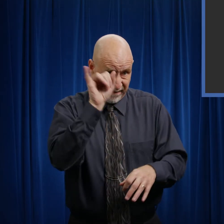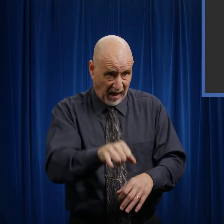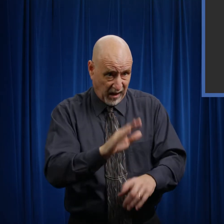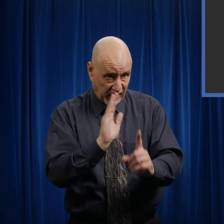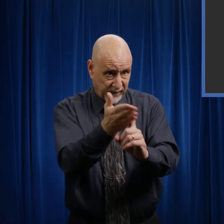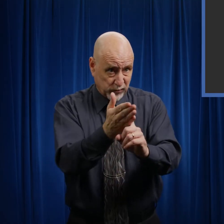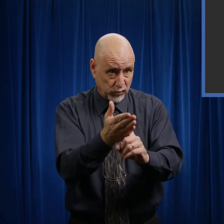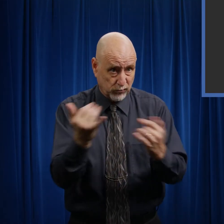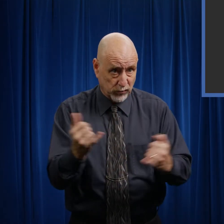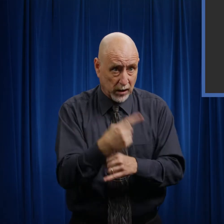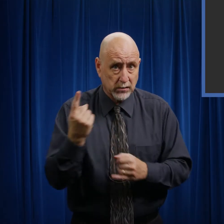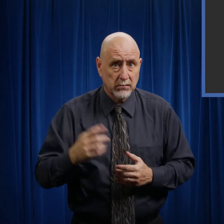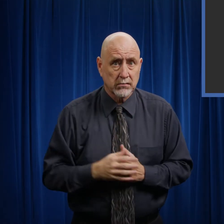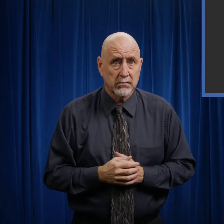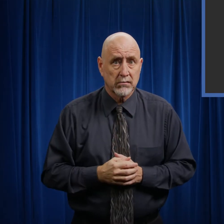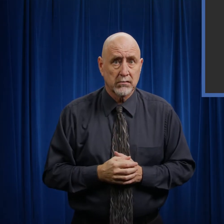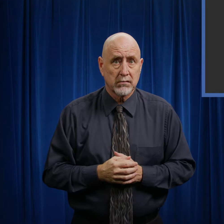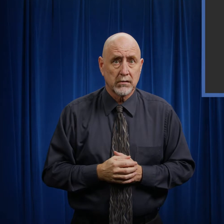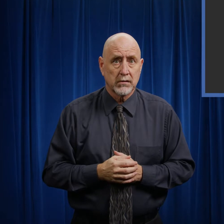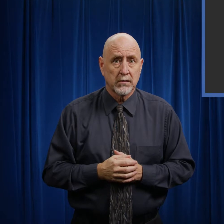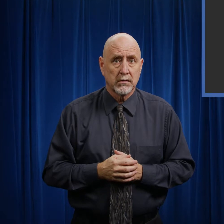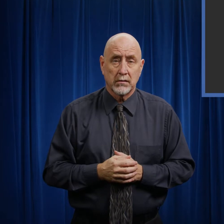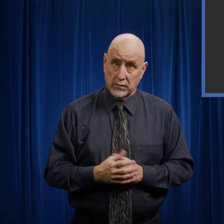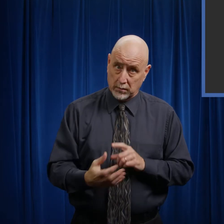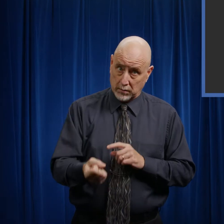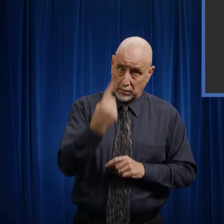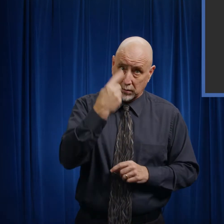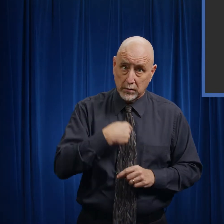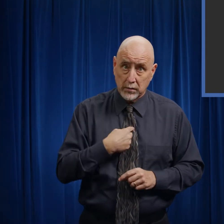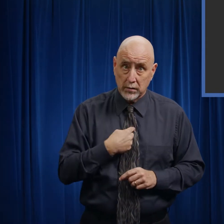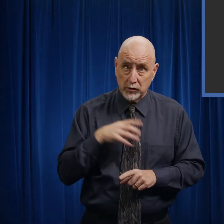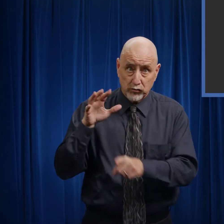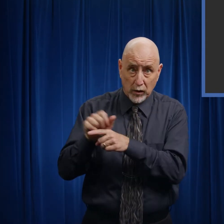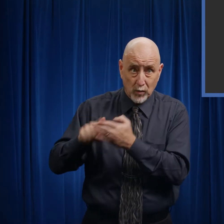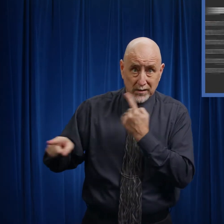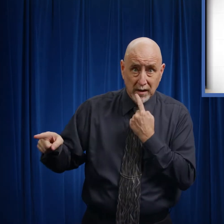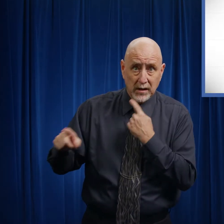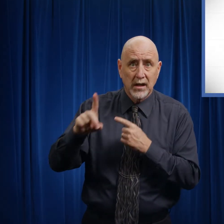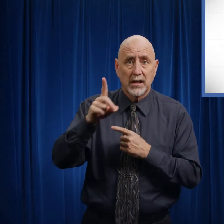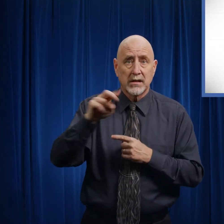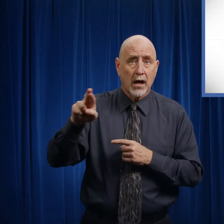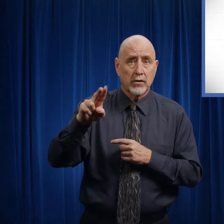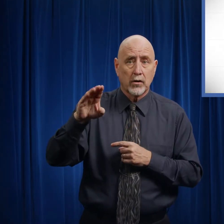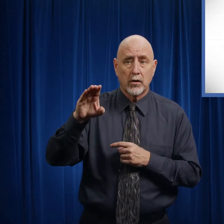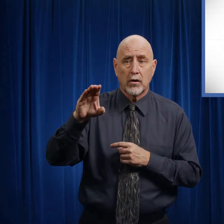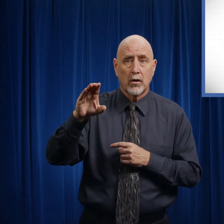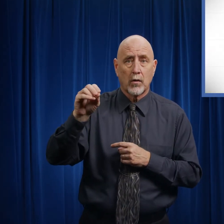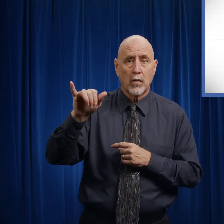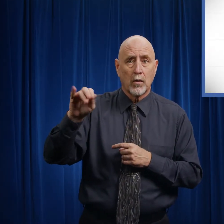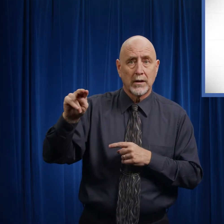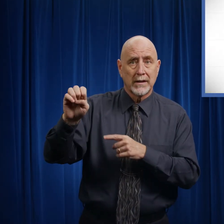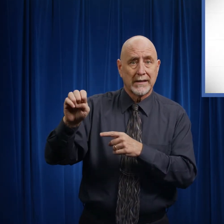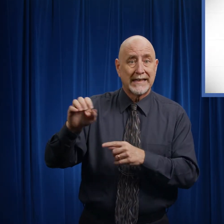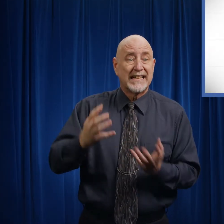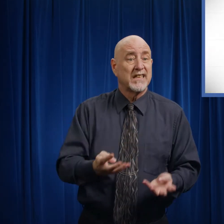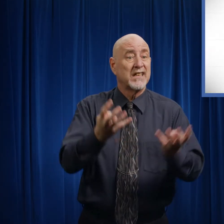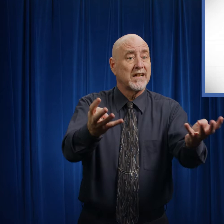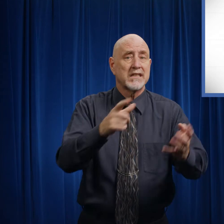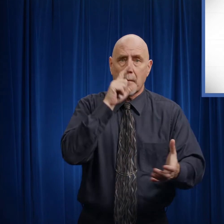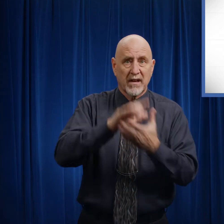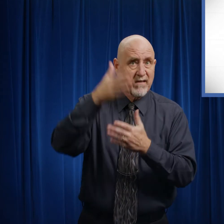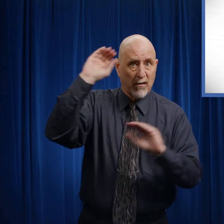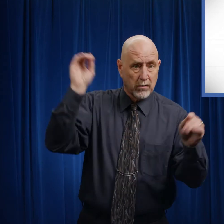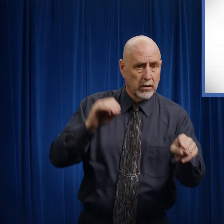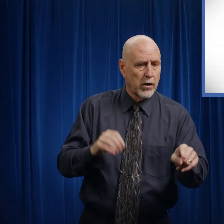to try to convince you of today." Now, did you catch that? Dr. Coyne said that to his